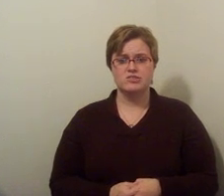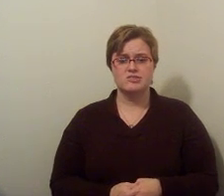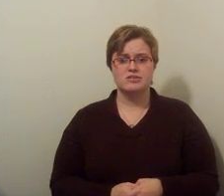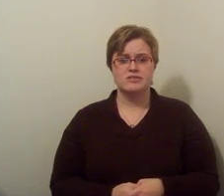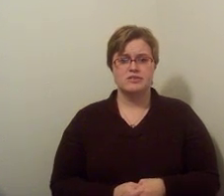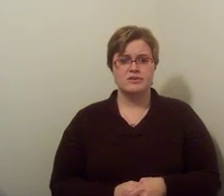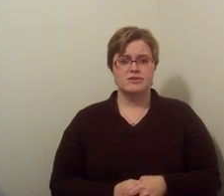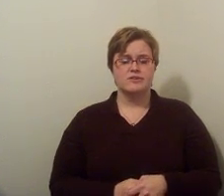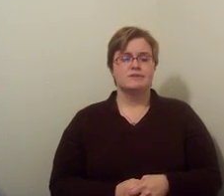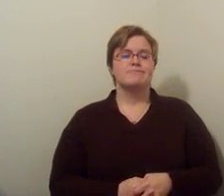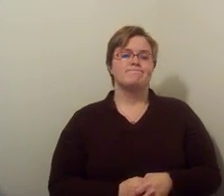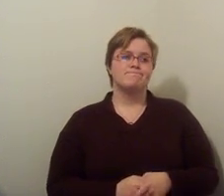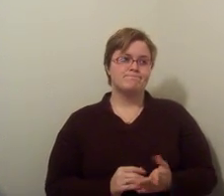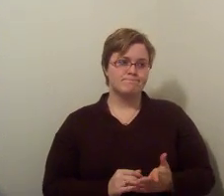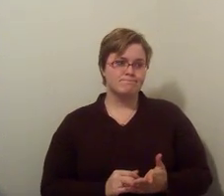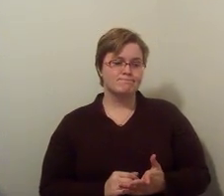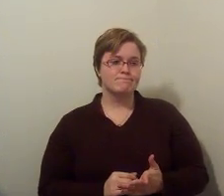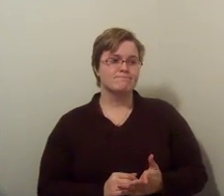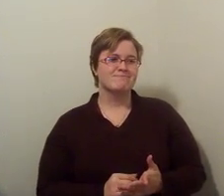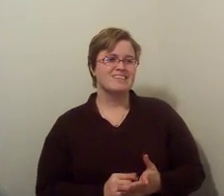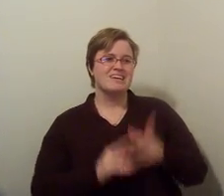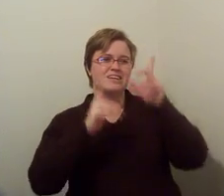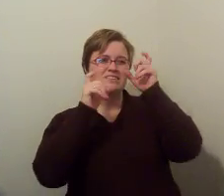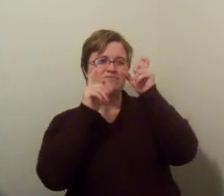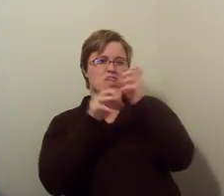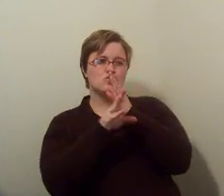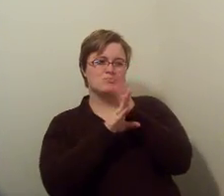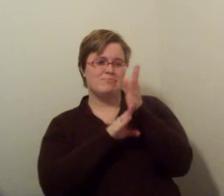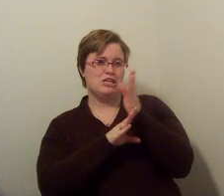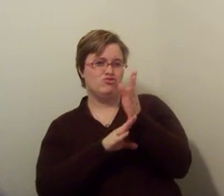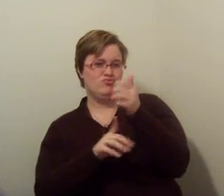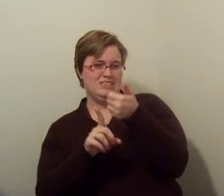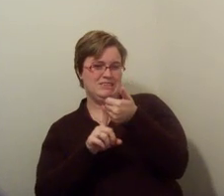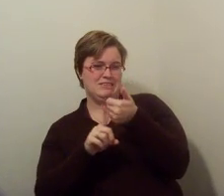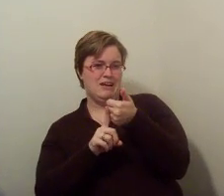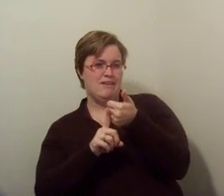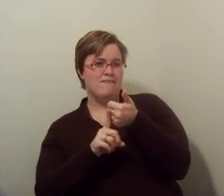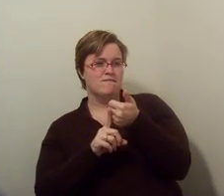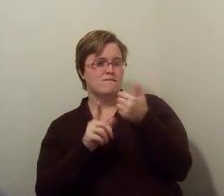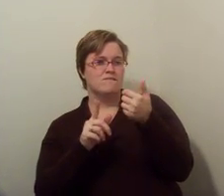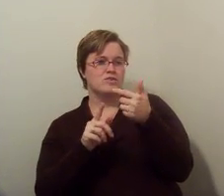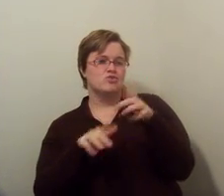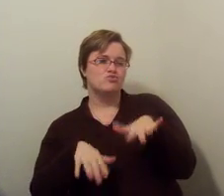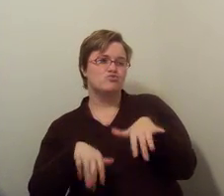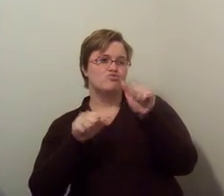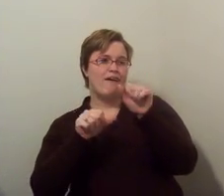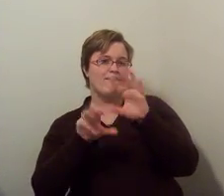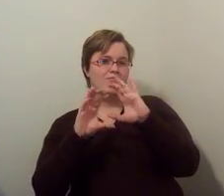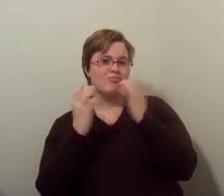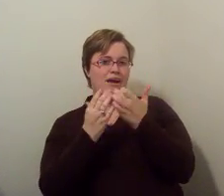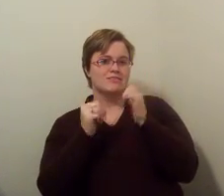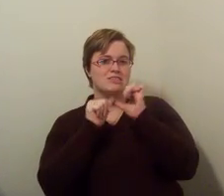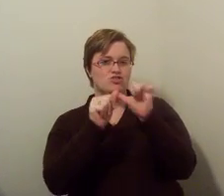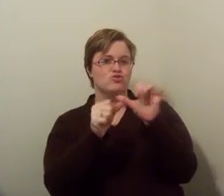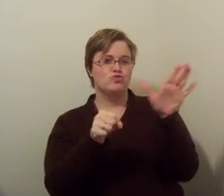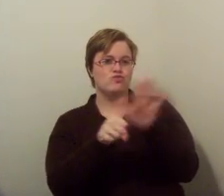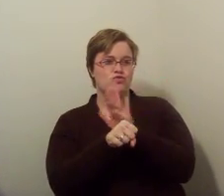years? Actually, the way the photography major works is you take courses kind of throughout the whole course of your semester. And some of